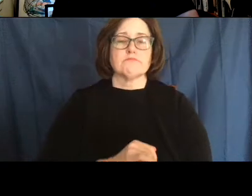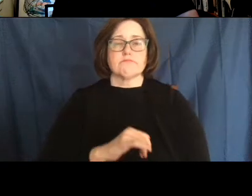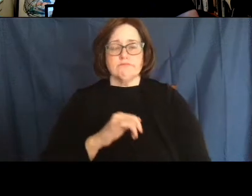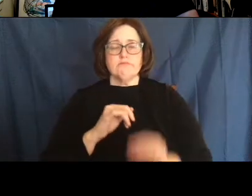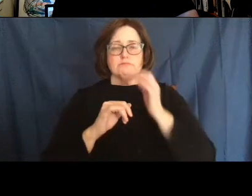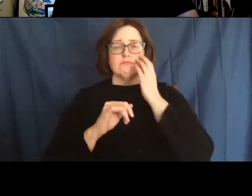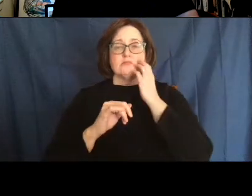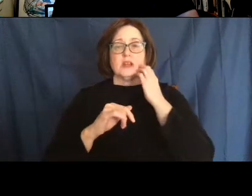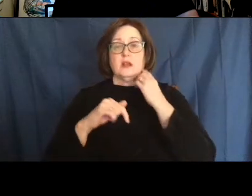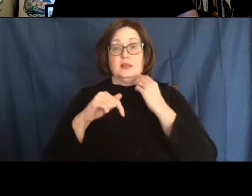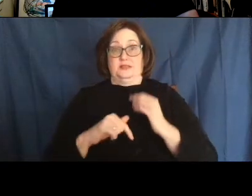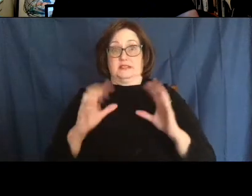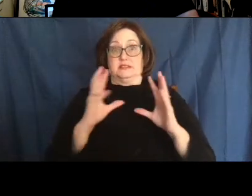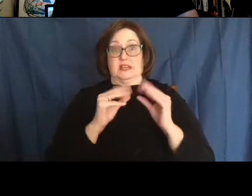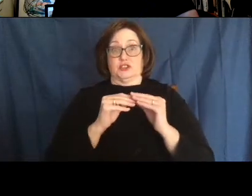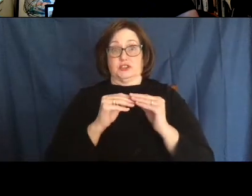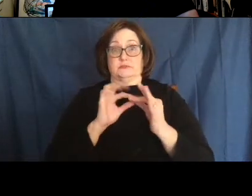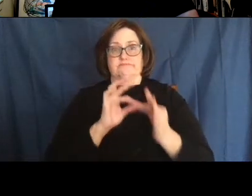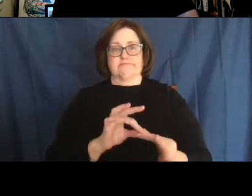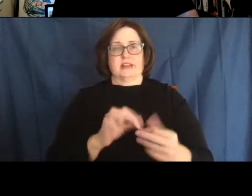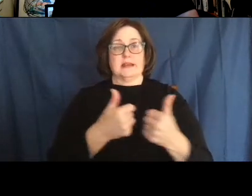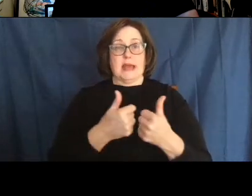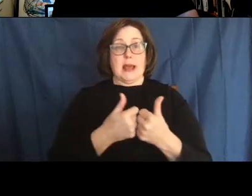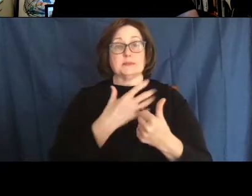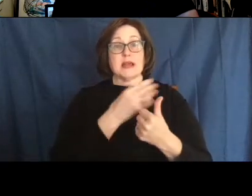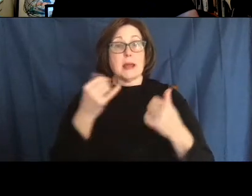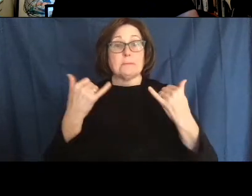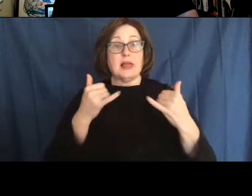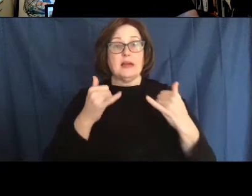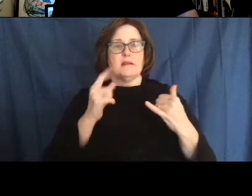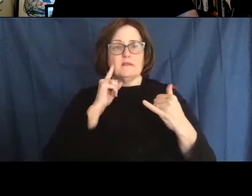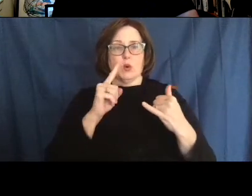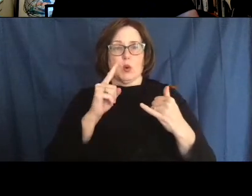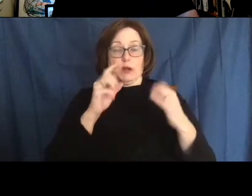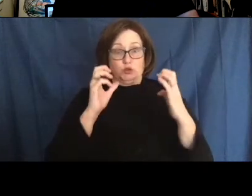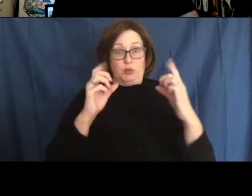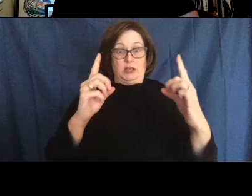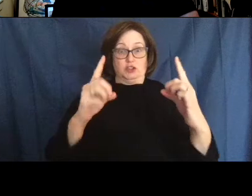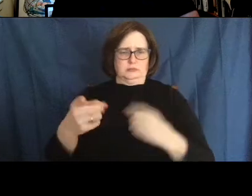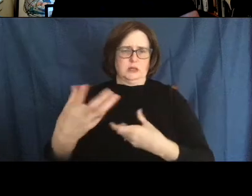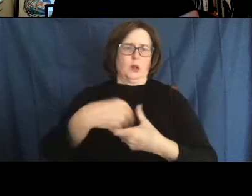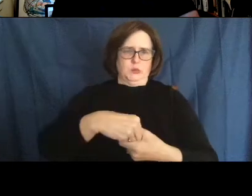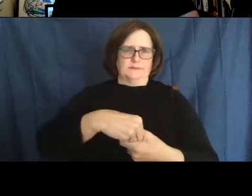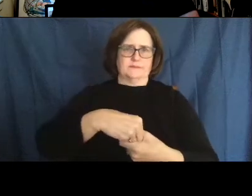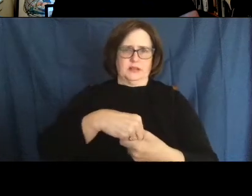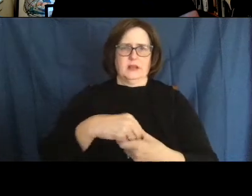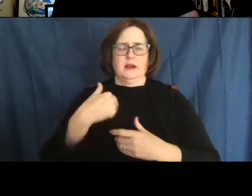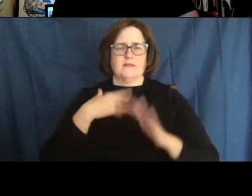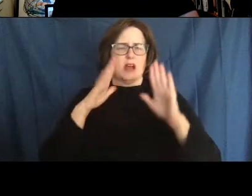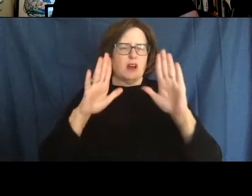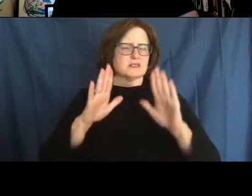this session is about games and play for inclusive education. And we have really an excellent lineup of presentations for you